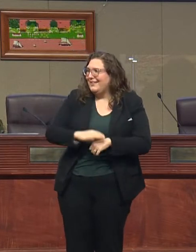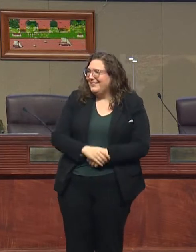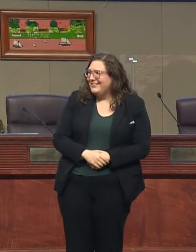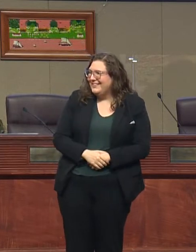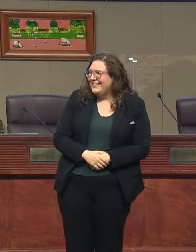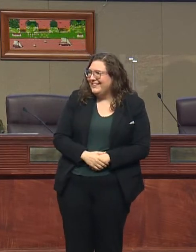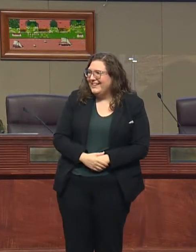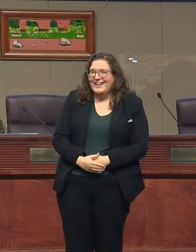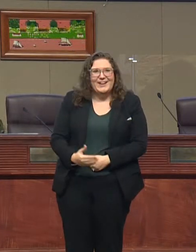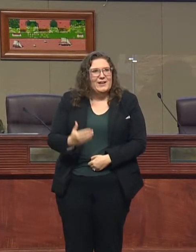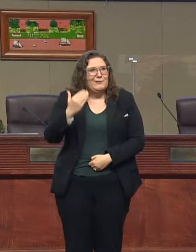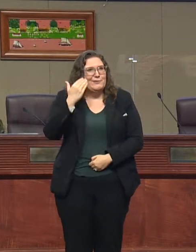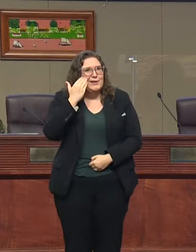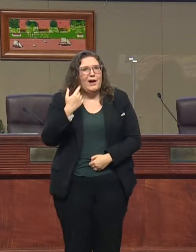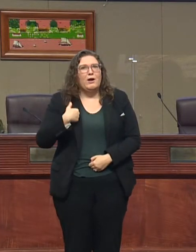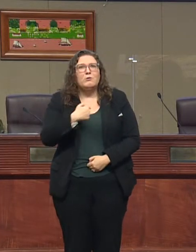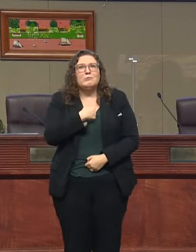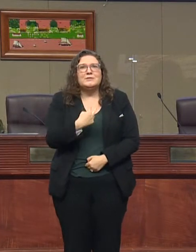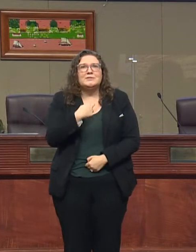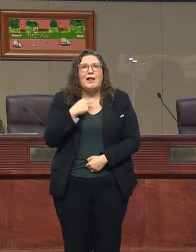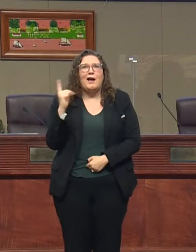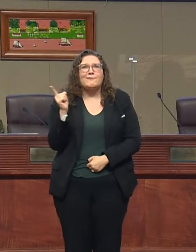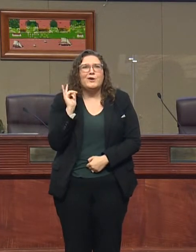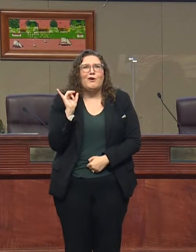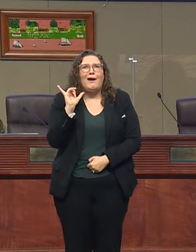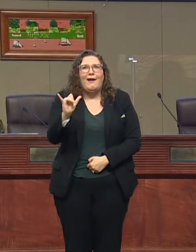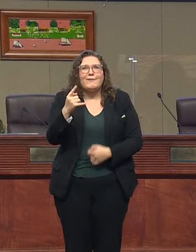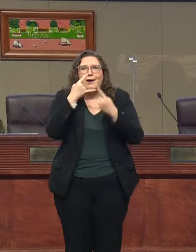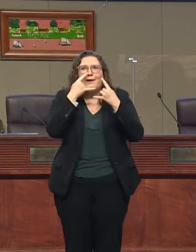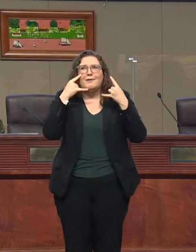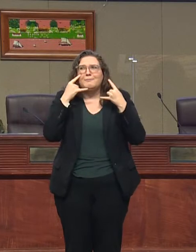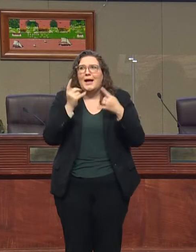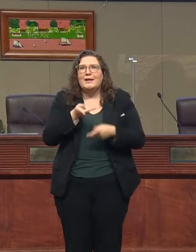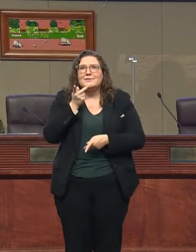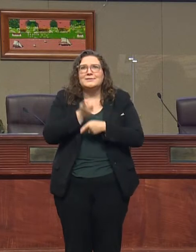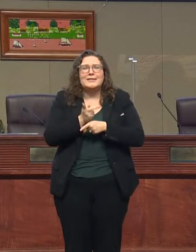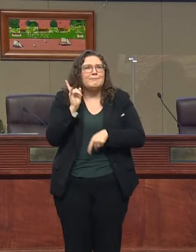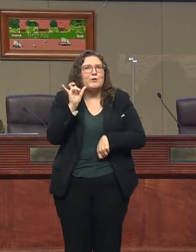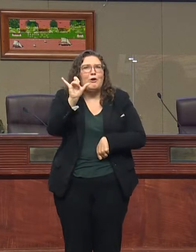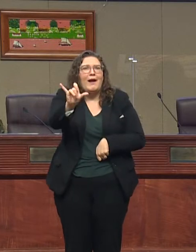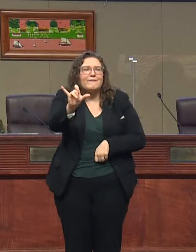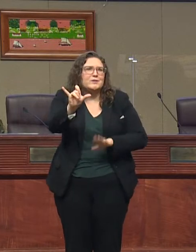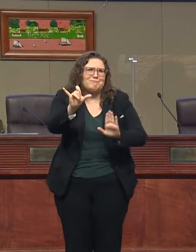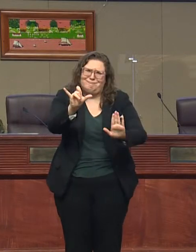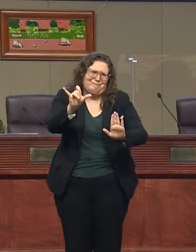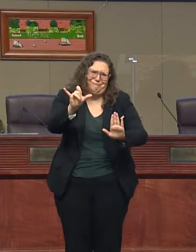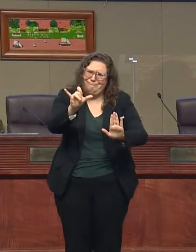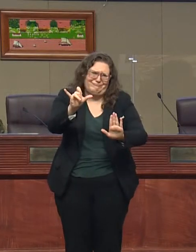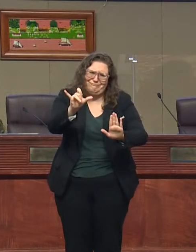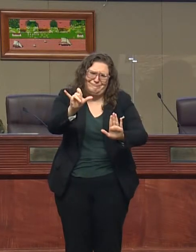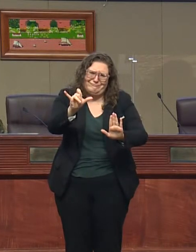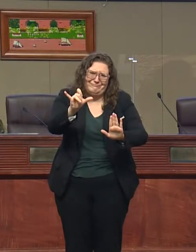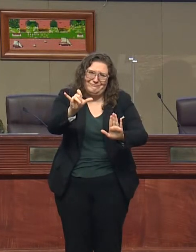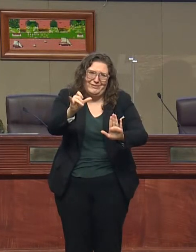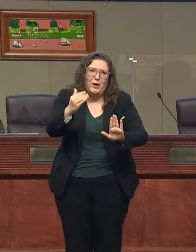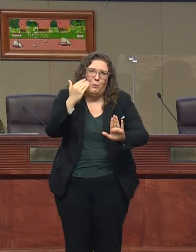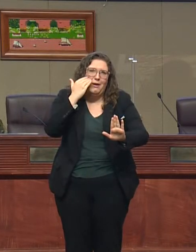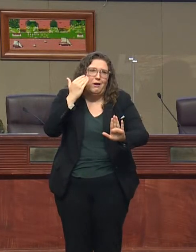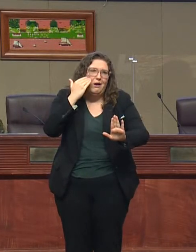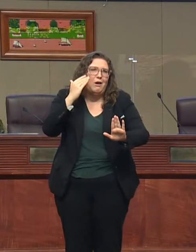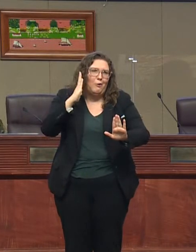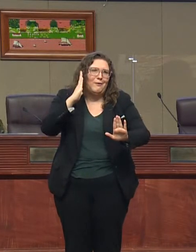this phase forever where we would be requiring people to needlessly wear facial coverings. So I believe